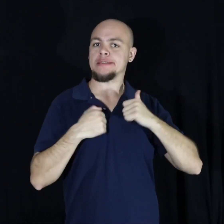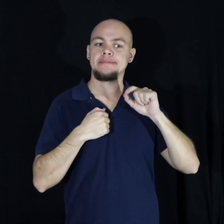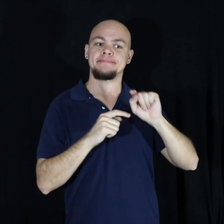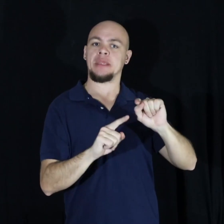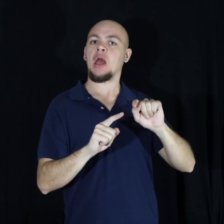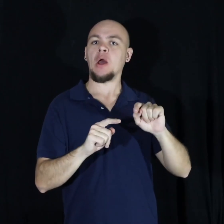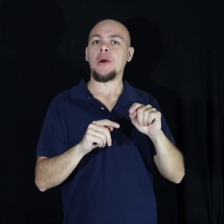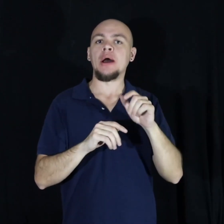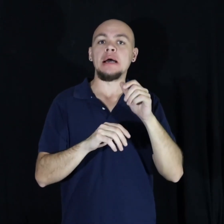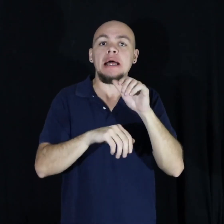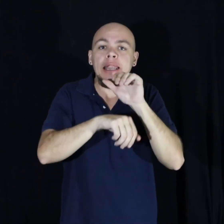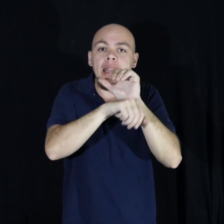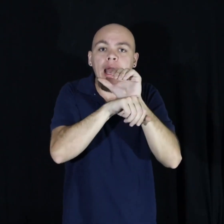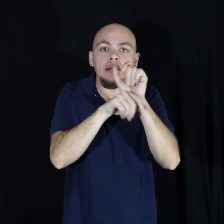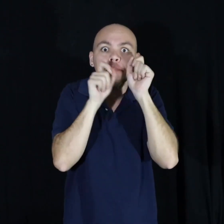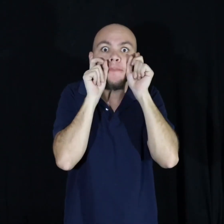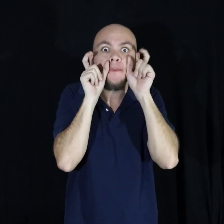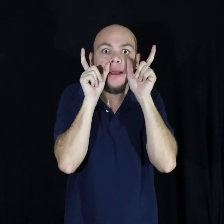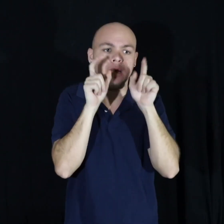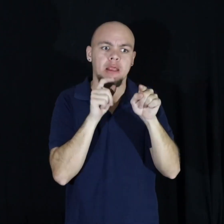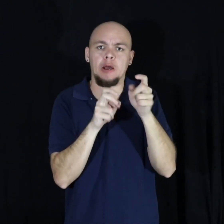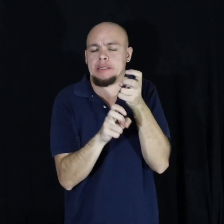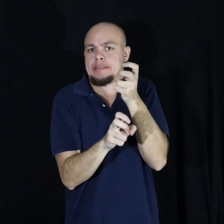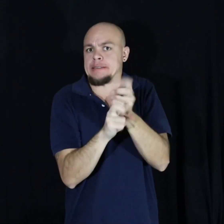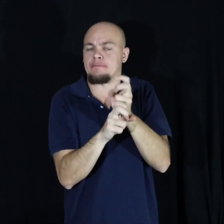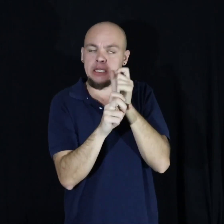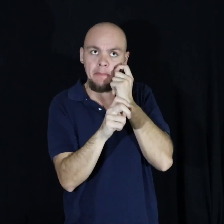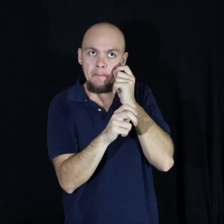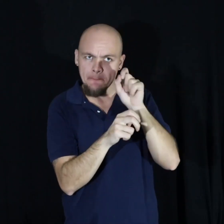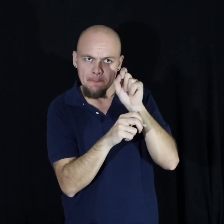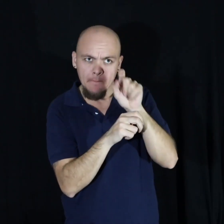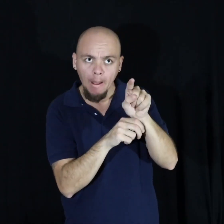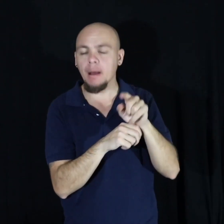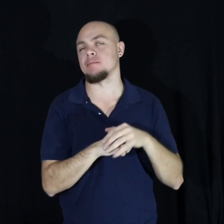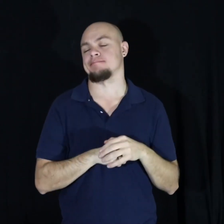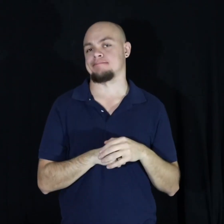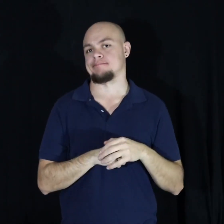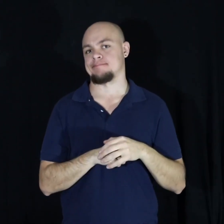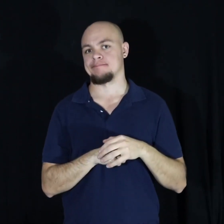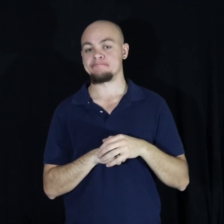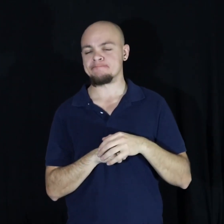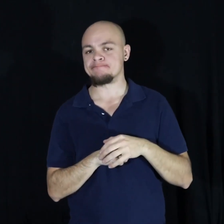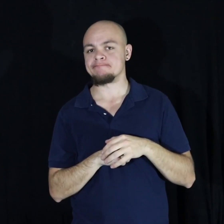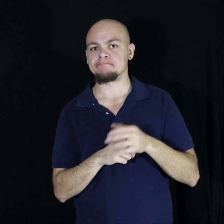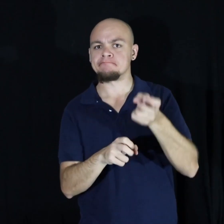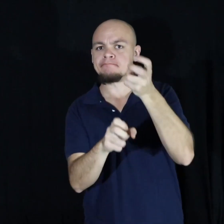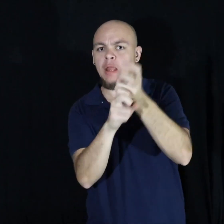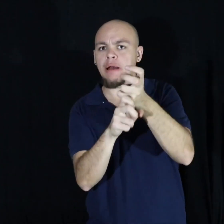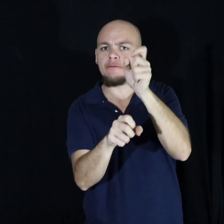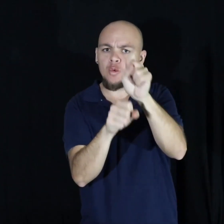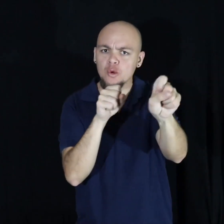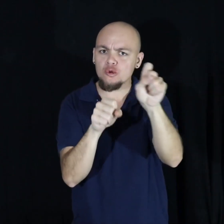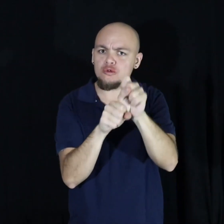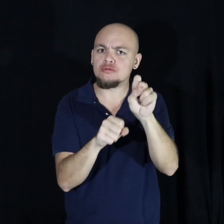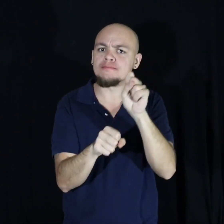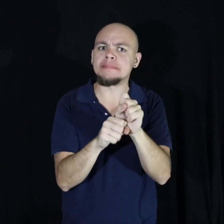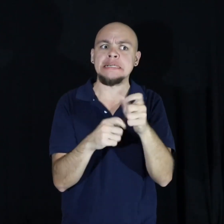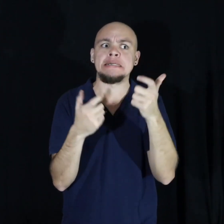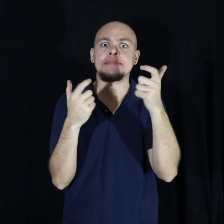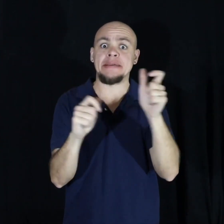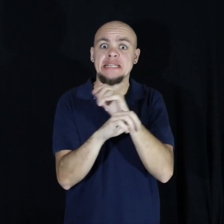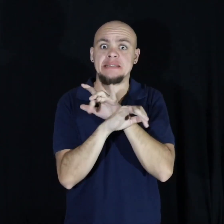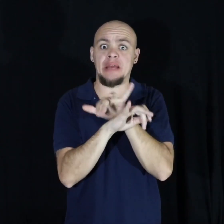nocturnal primate, which are very cryptic and difficult to spot. It was hard work, and I saw a lot of giant